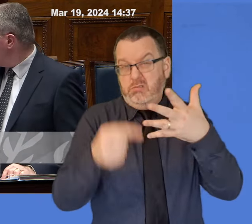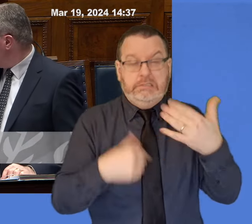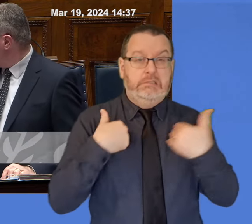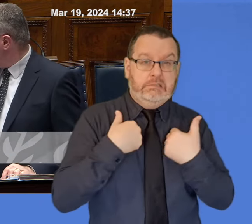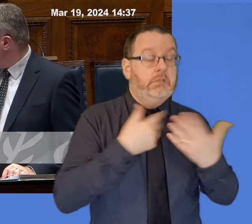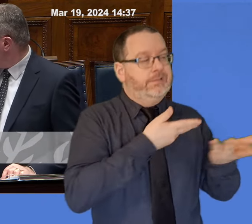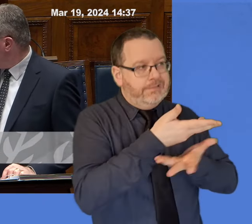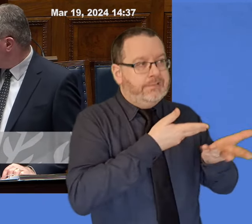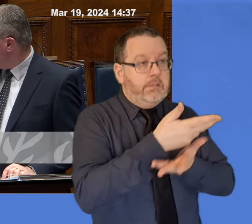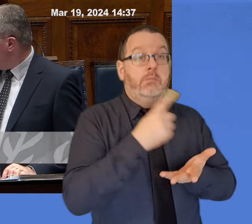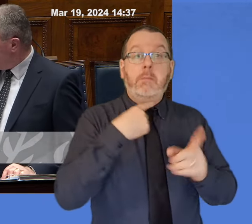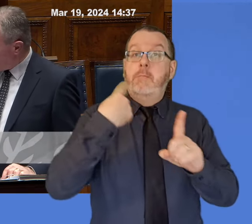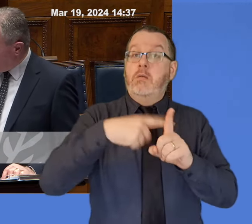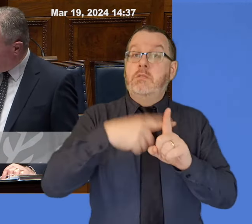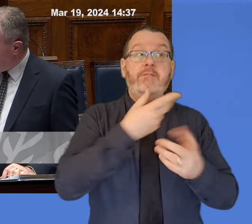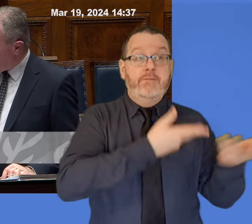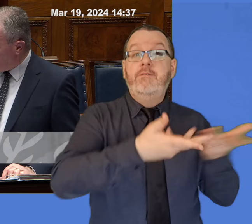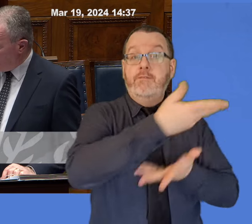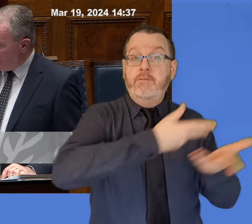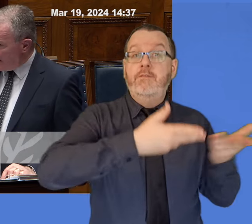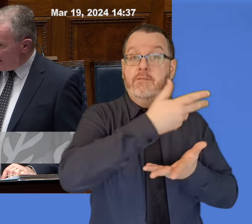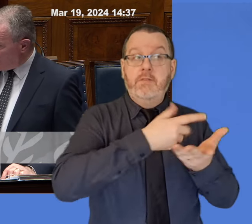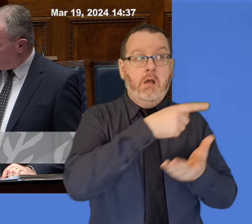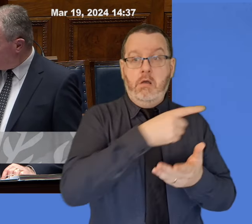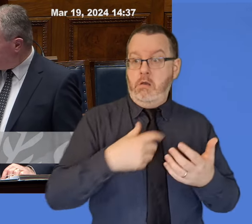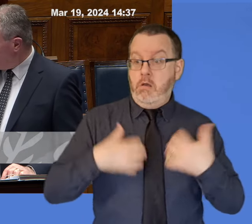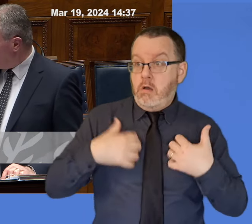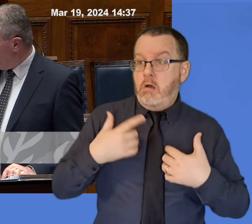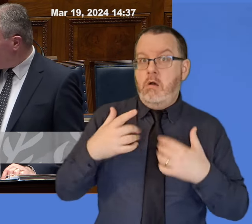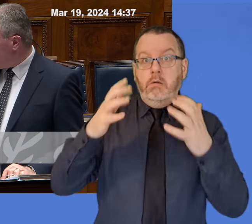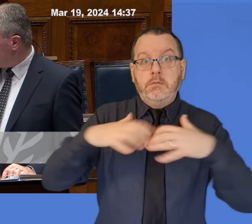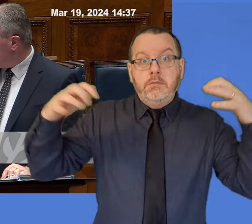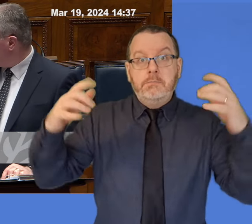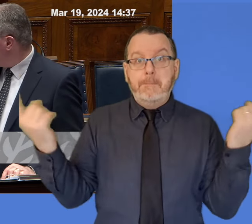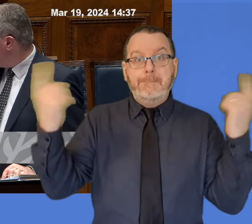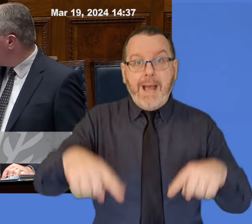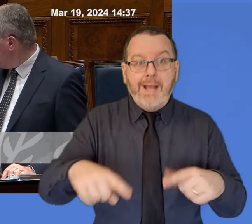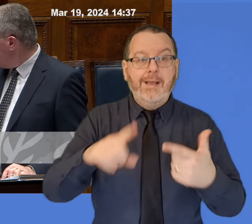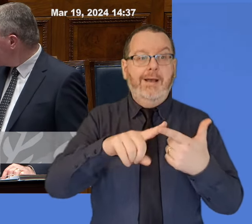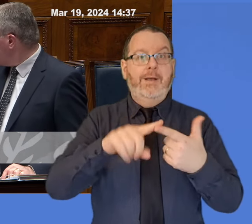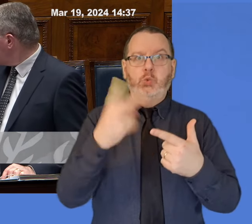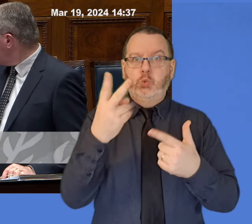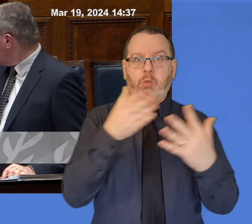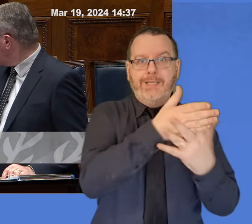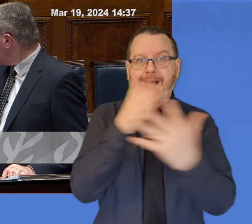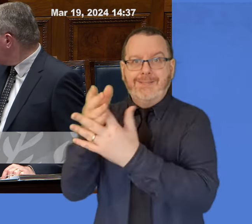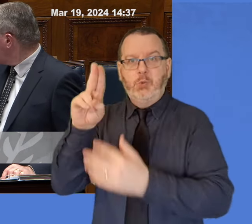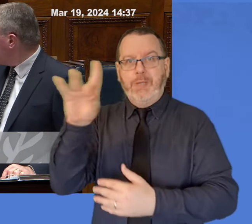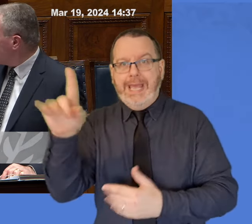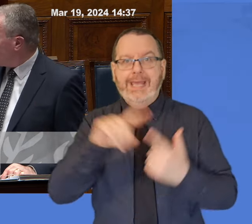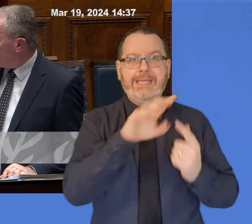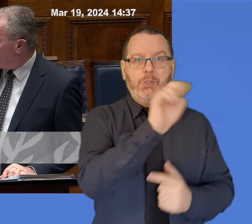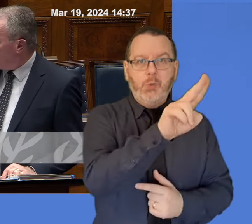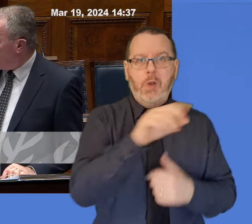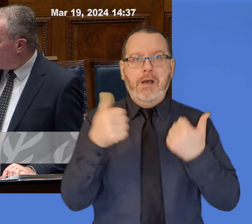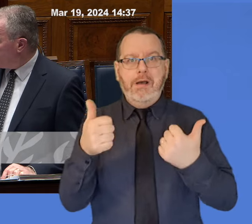positive mood there in terms of the executive being back up, in terms of the dual market access issues being brought to a significant degree